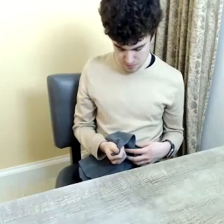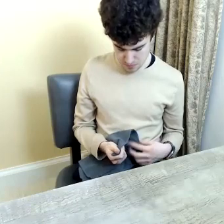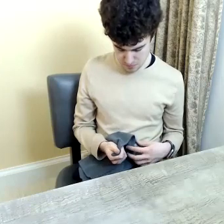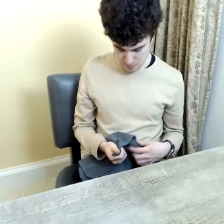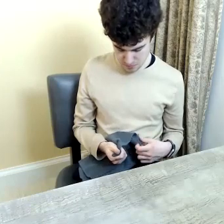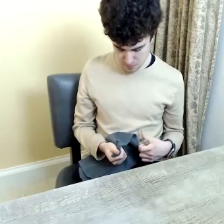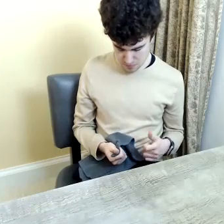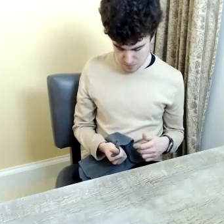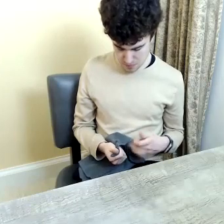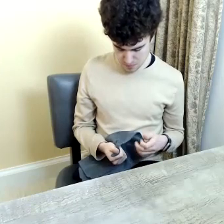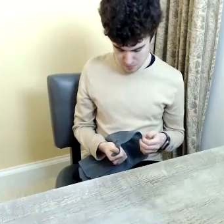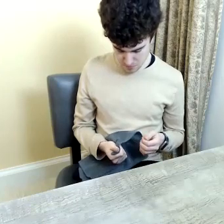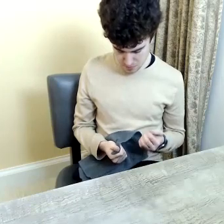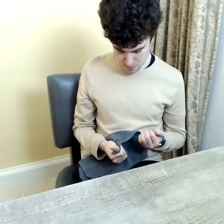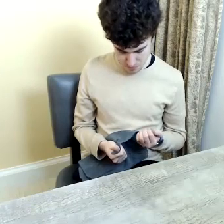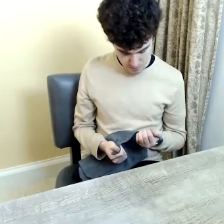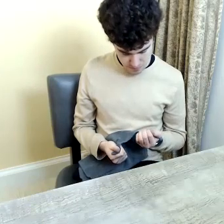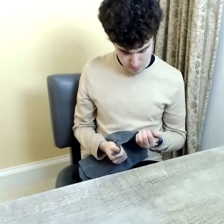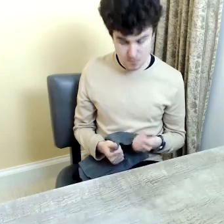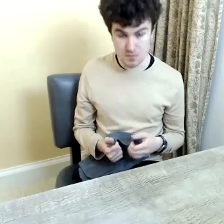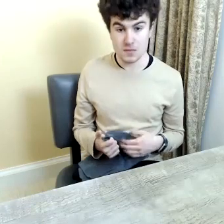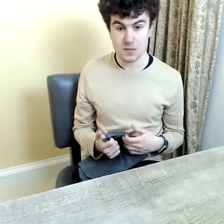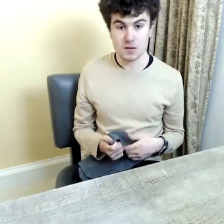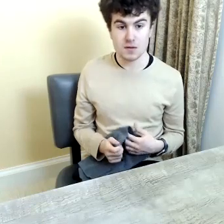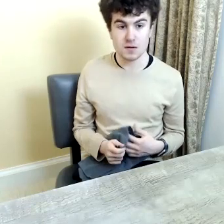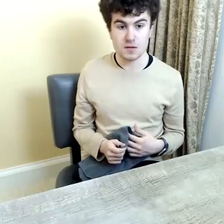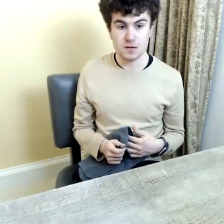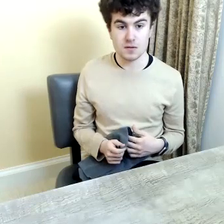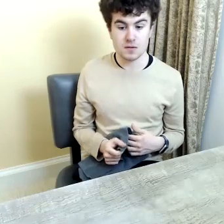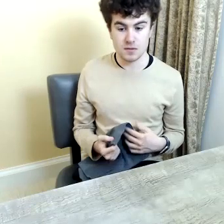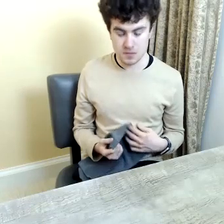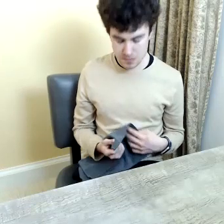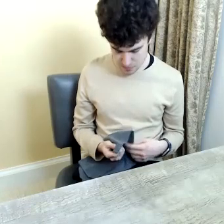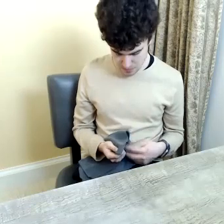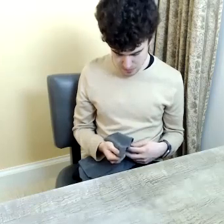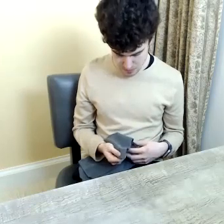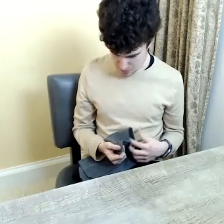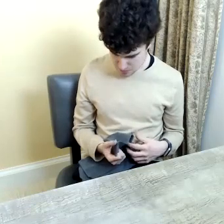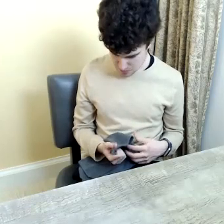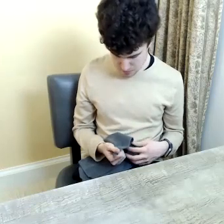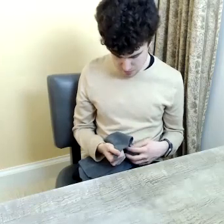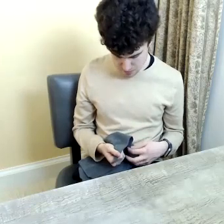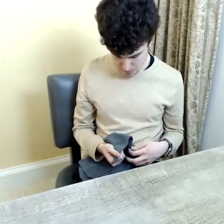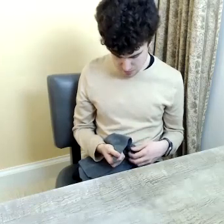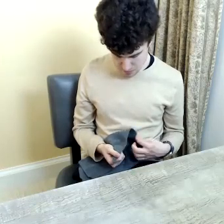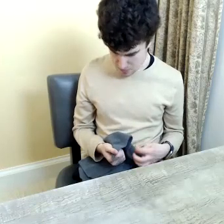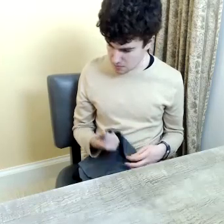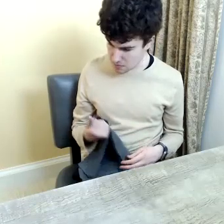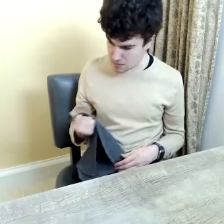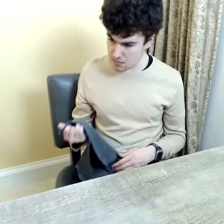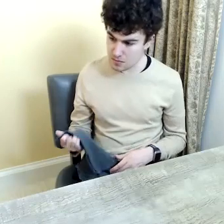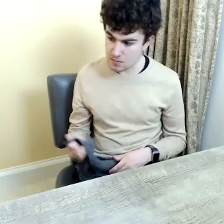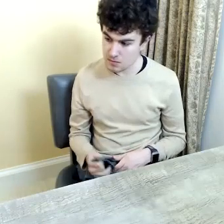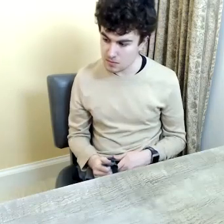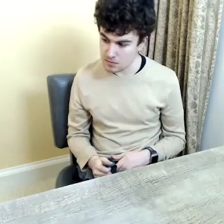that the continuation of the power dynamic of the able-bodied will prevail. Their absence of knowledge was only interpreted as my